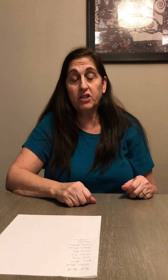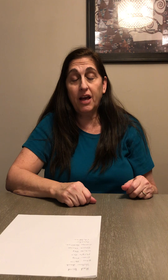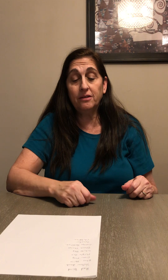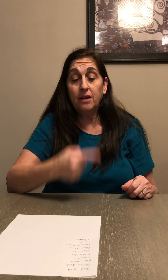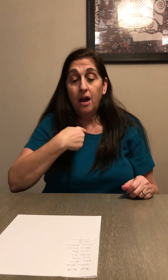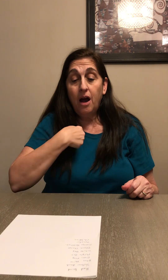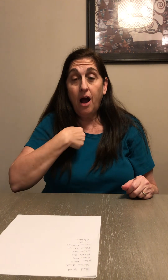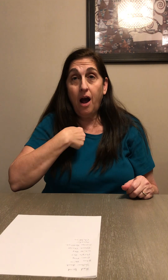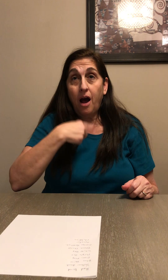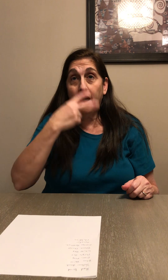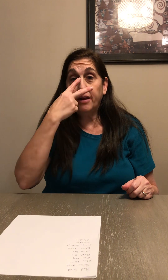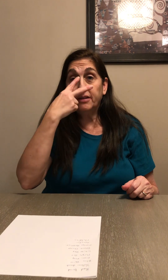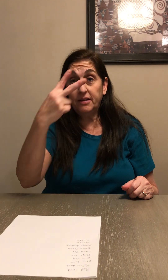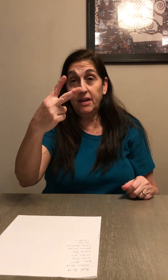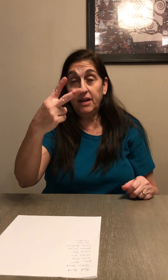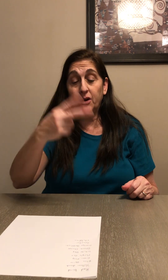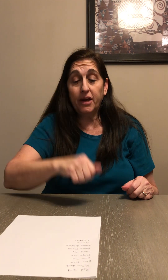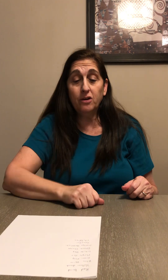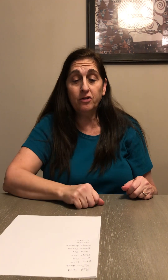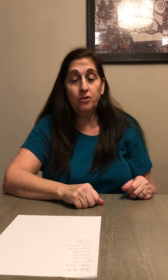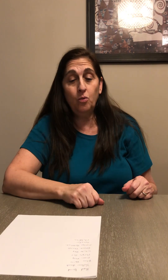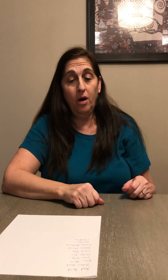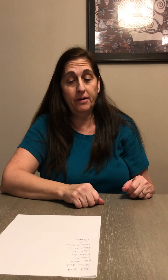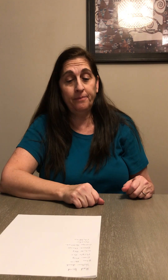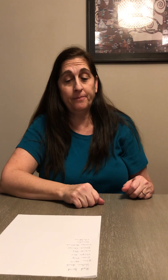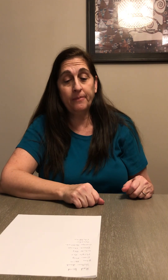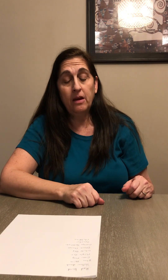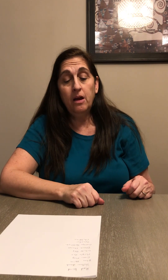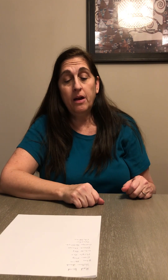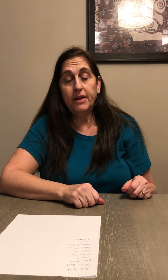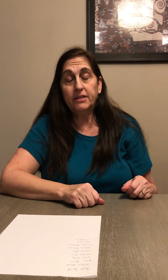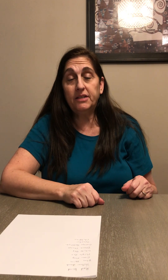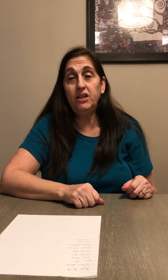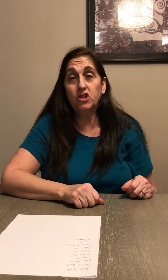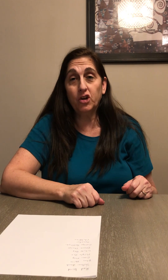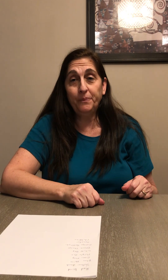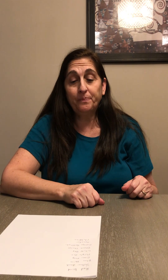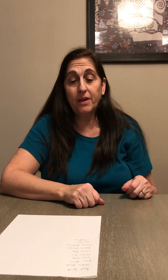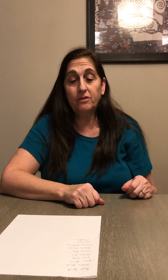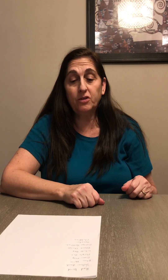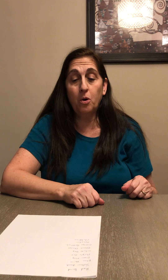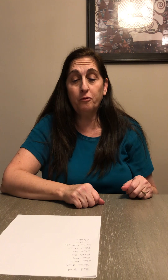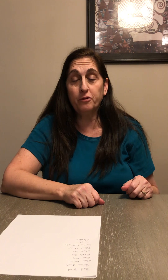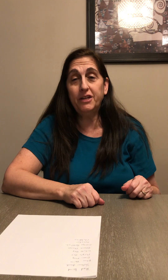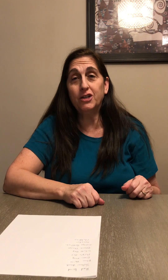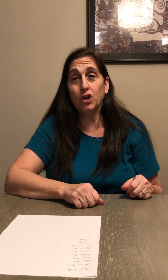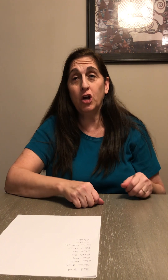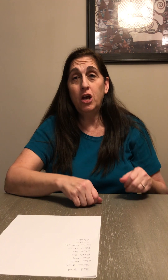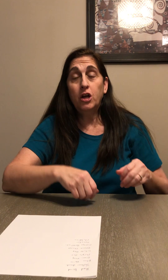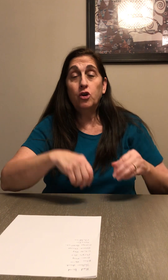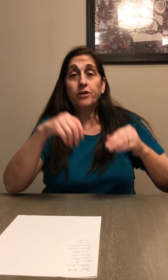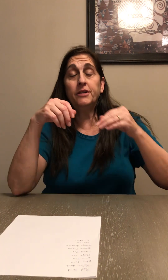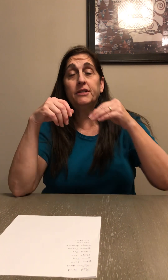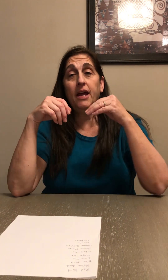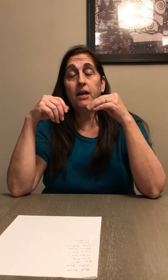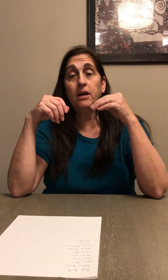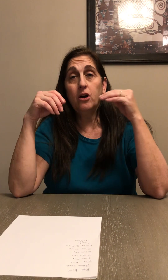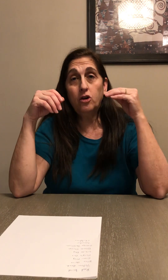says, I see, okay, here's a new one. It's teacher. So for teacher, you're going to take your